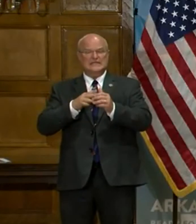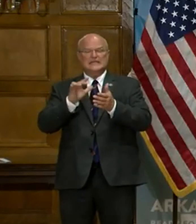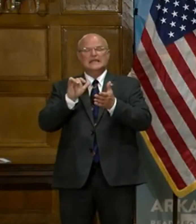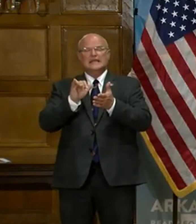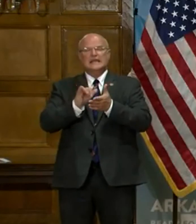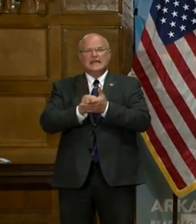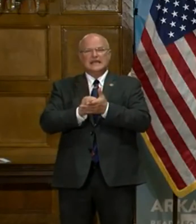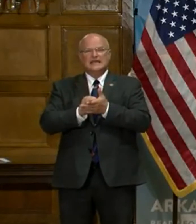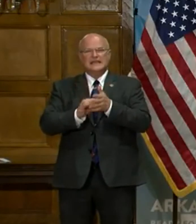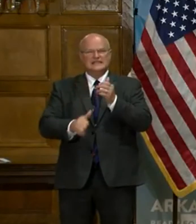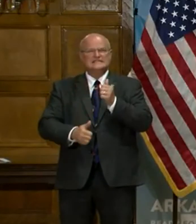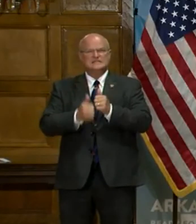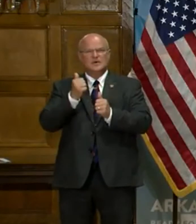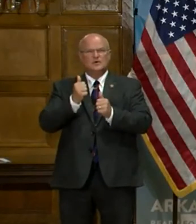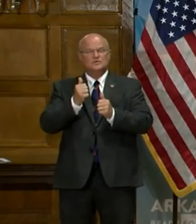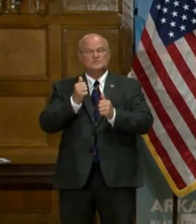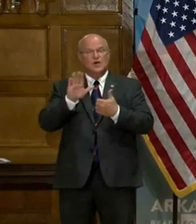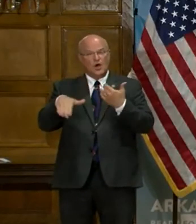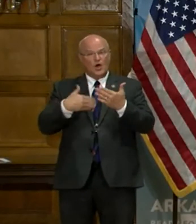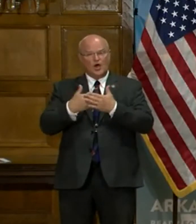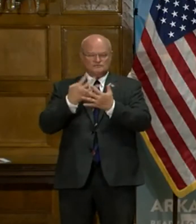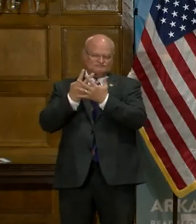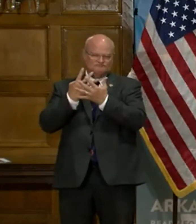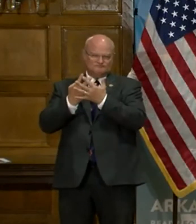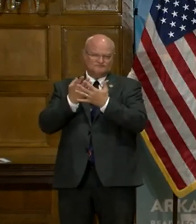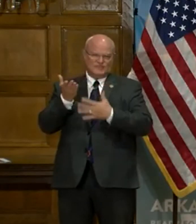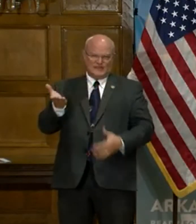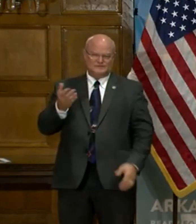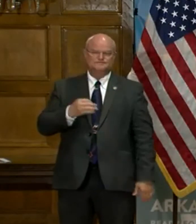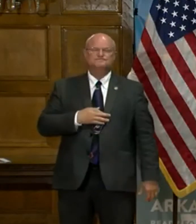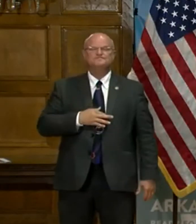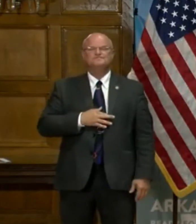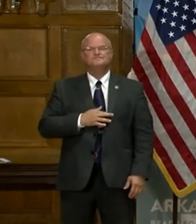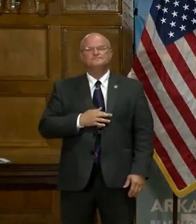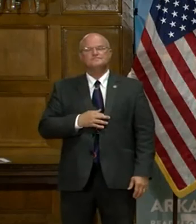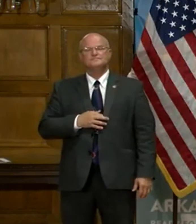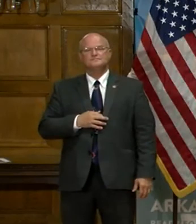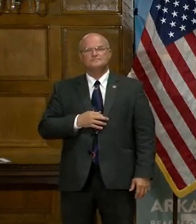are most, if not all, in the correctional facility there.